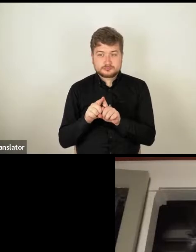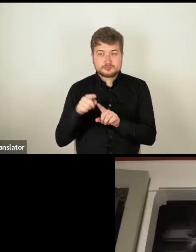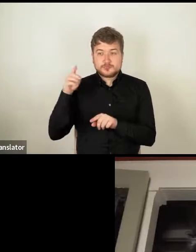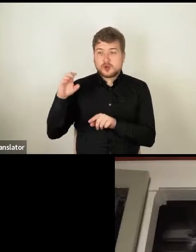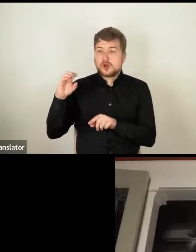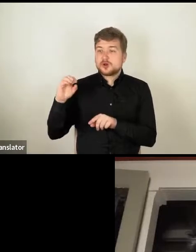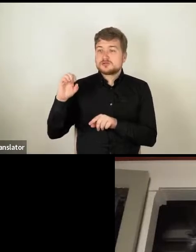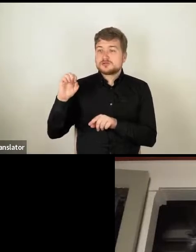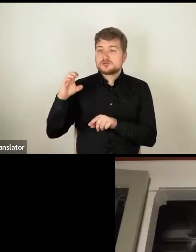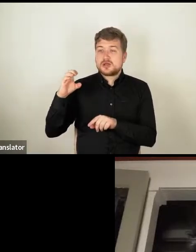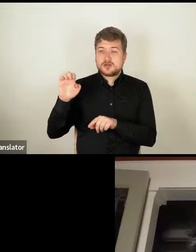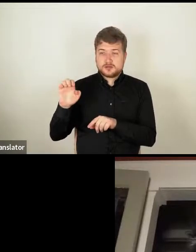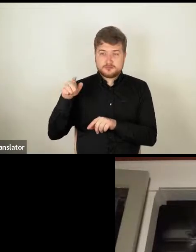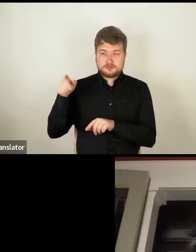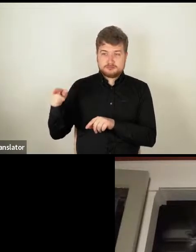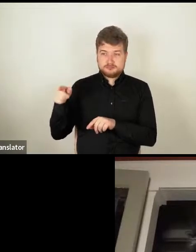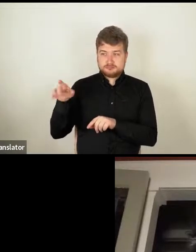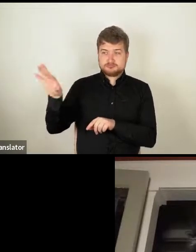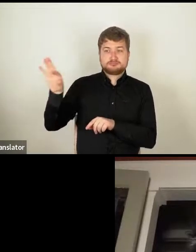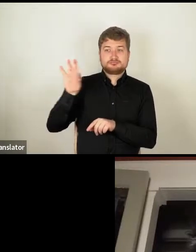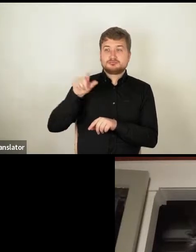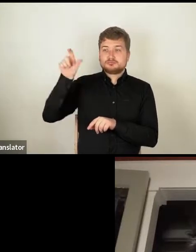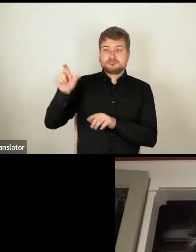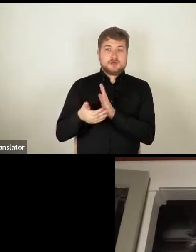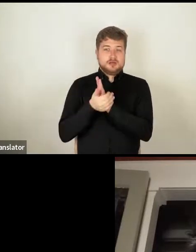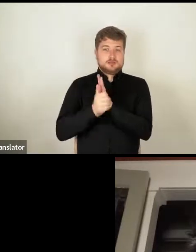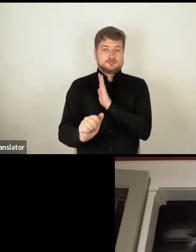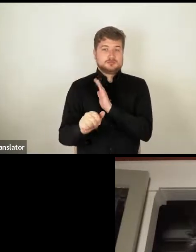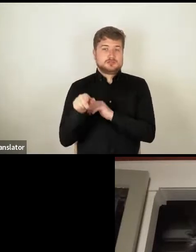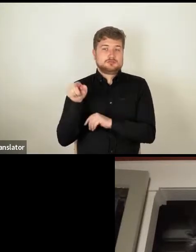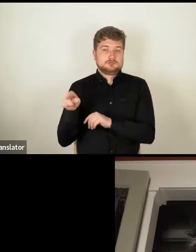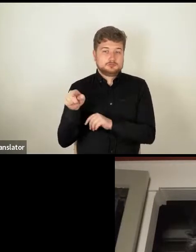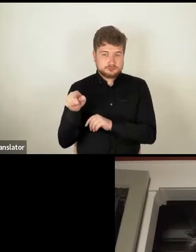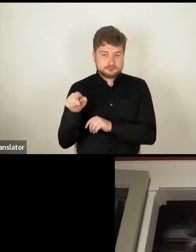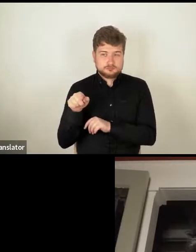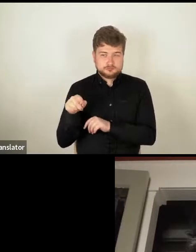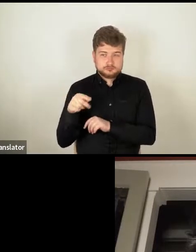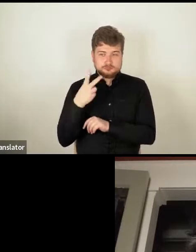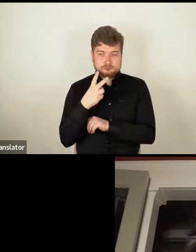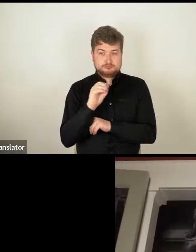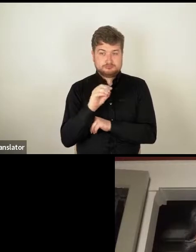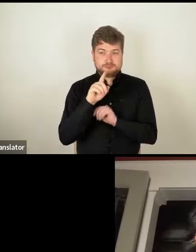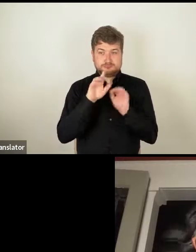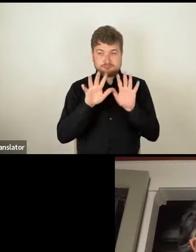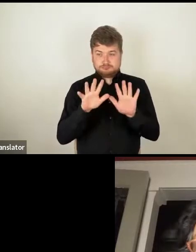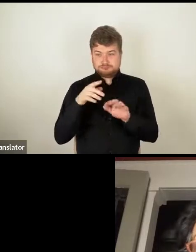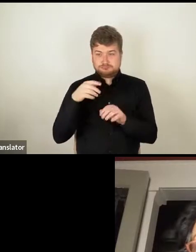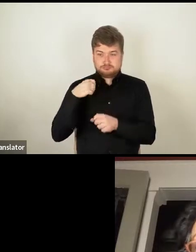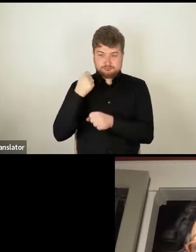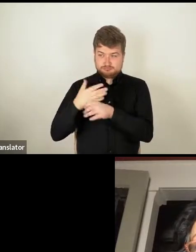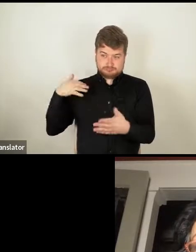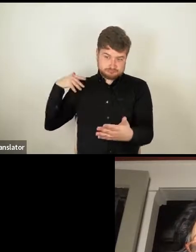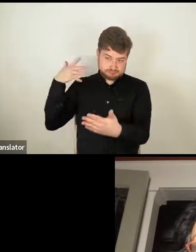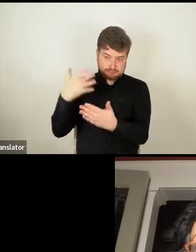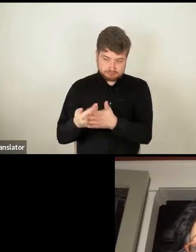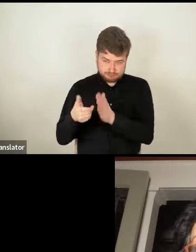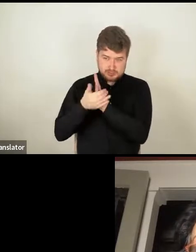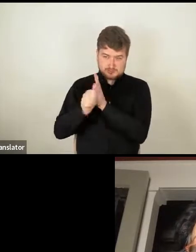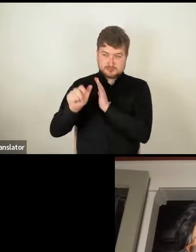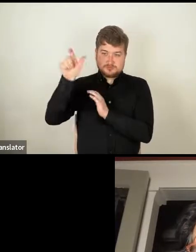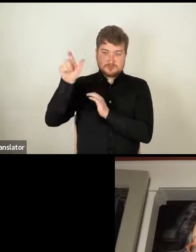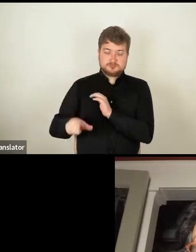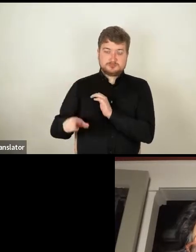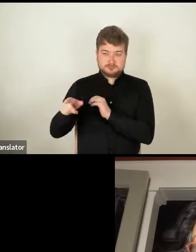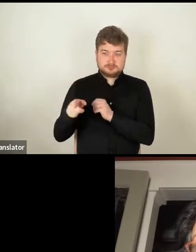in October 2010, and she has been reappointed in the following years. She also serves as the longest